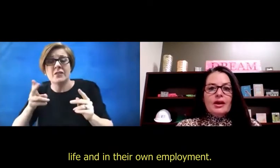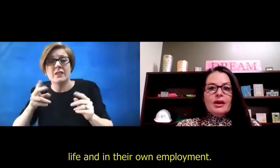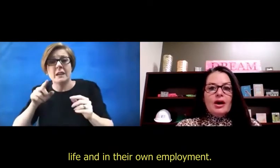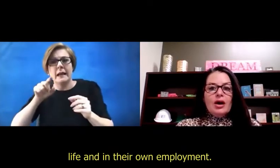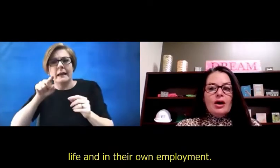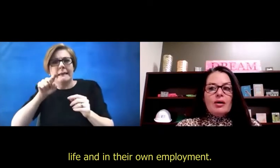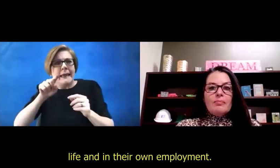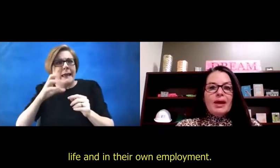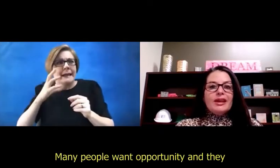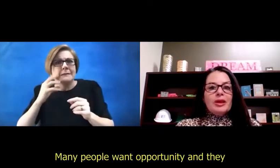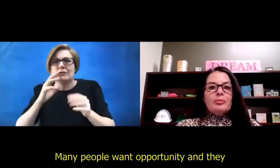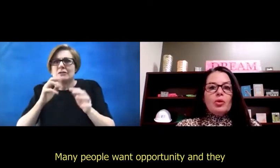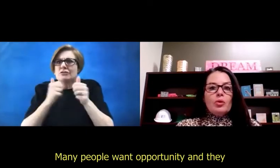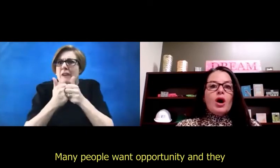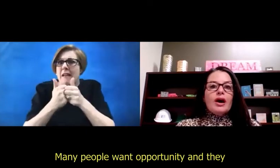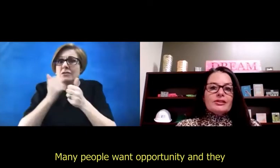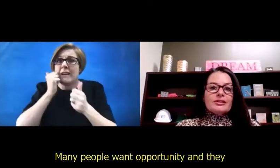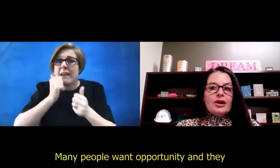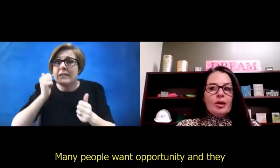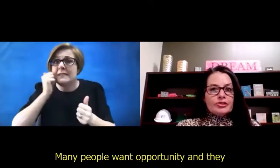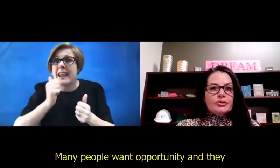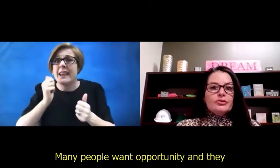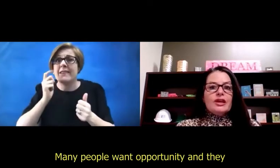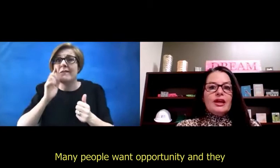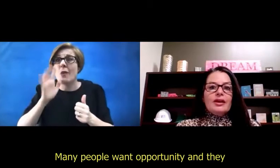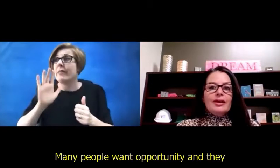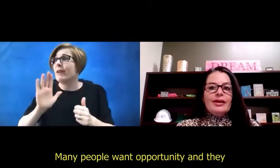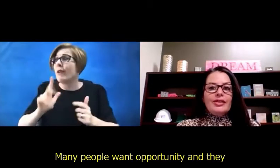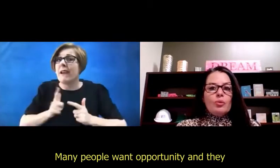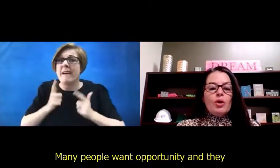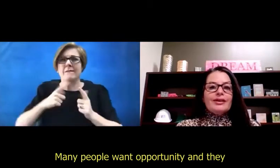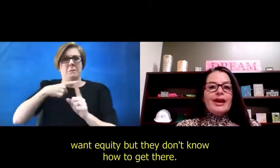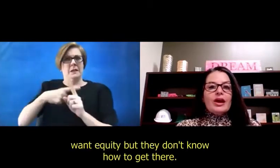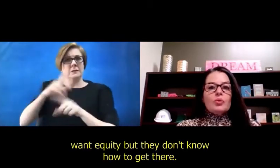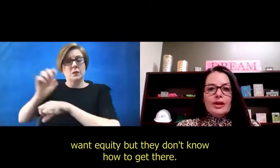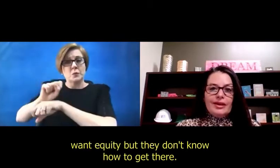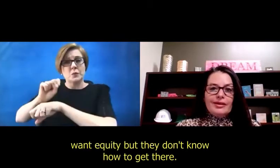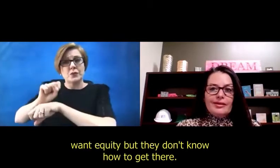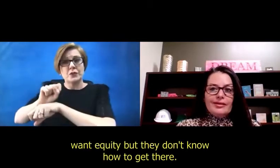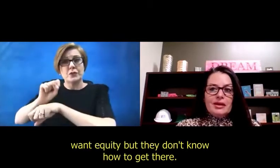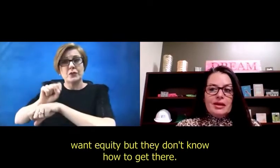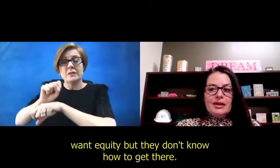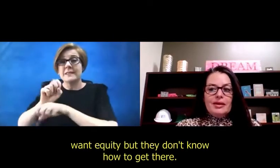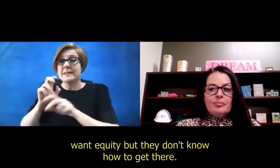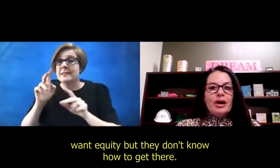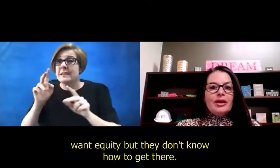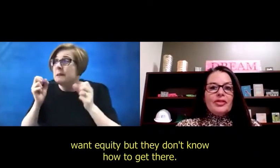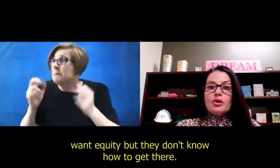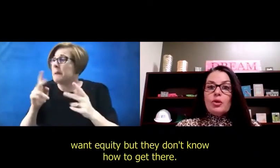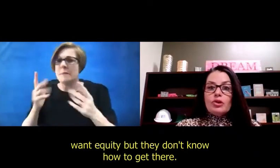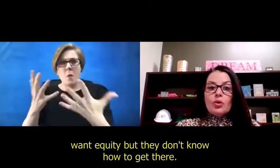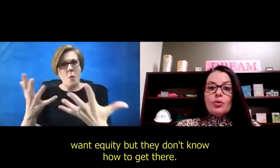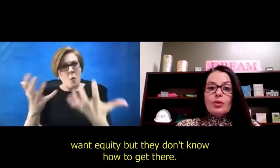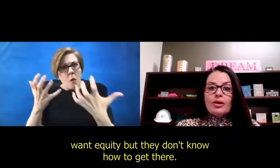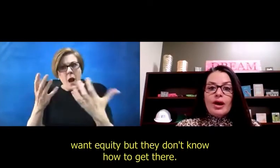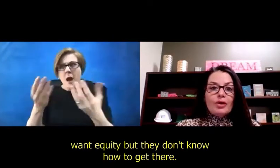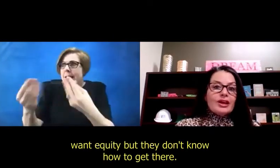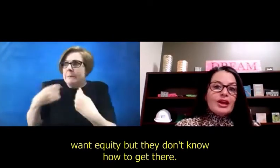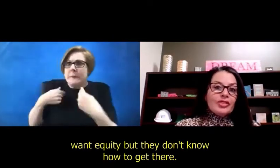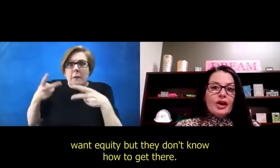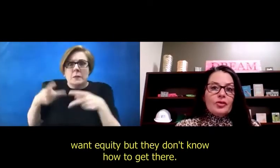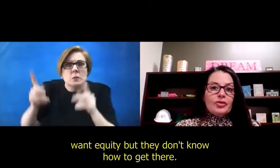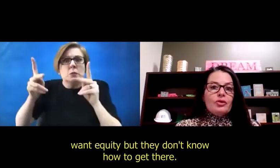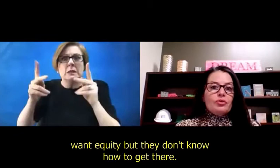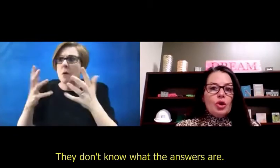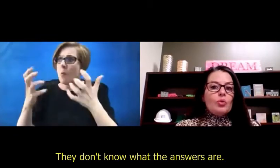employment. Many people want opportunity and they want equity, but they don't know